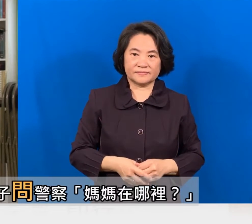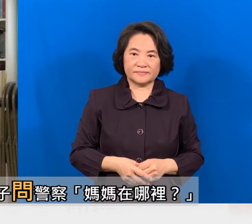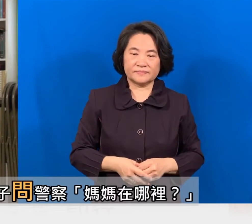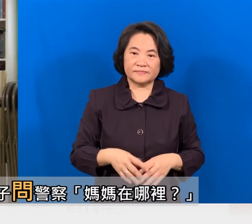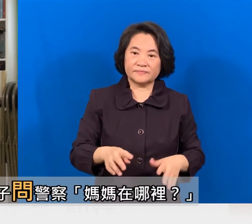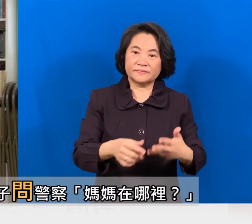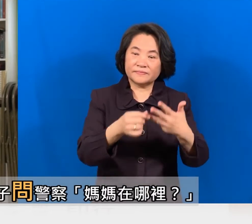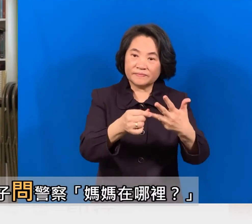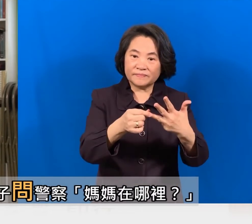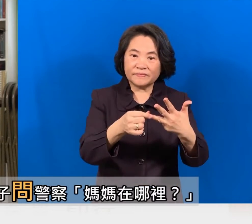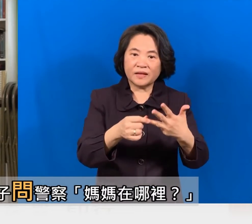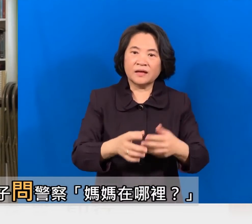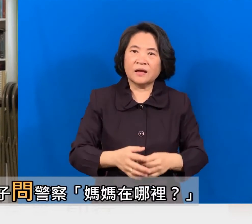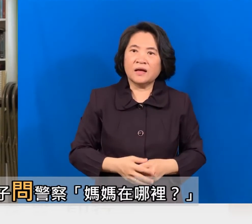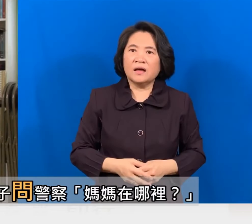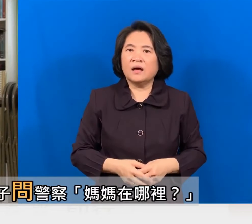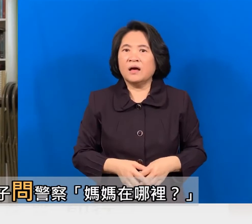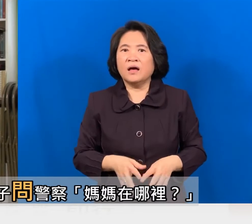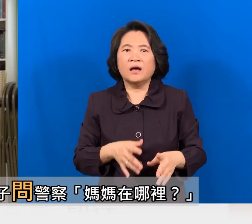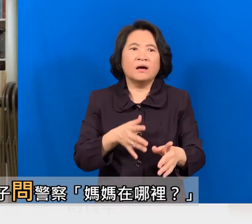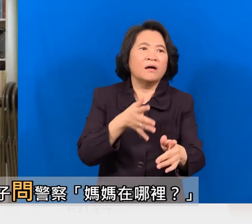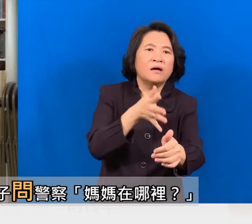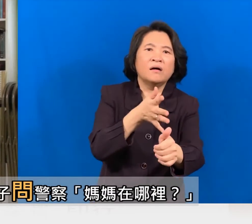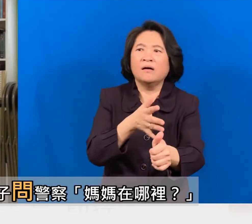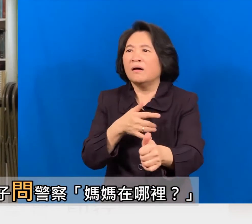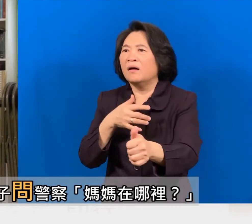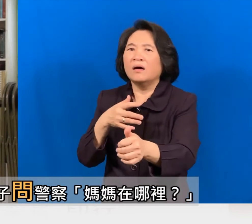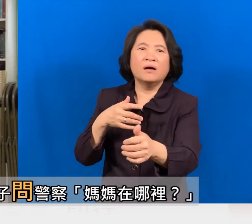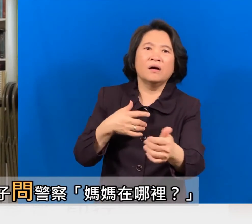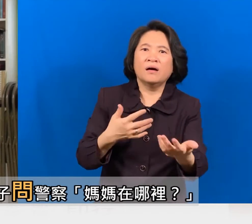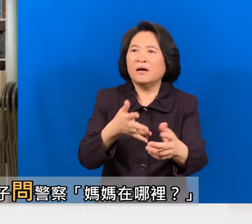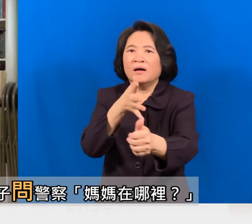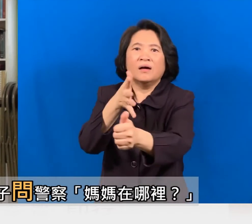8. A crying child asks the policeman, "Where is my mommy?"